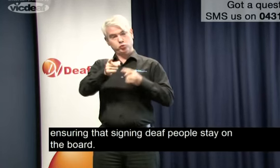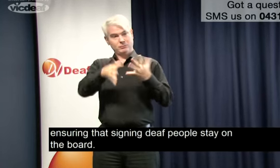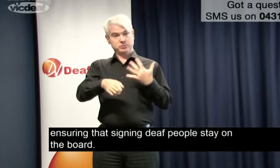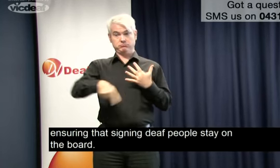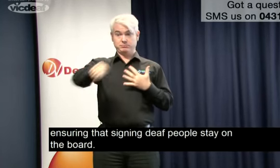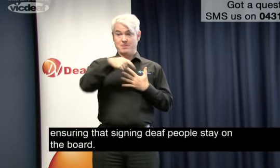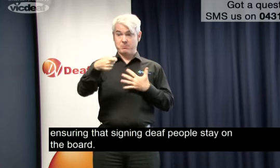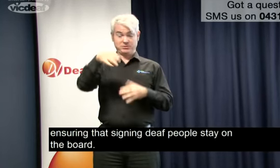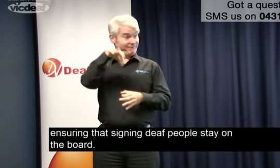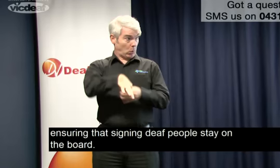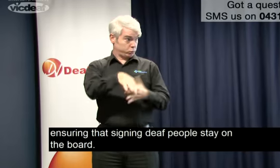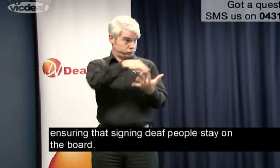And the 5 board of directors